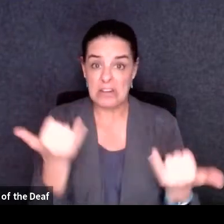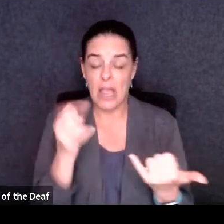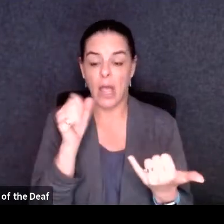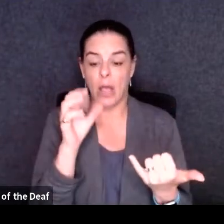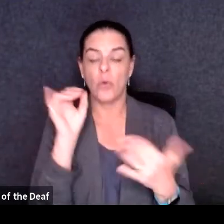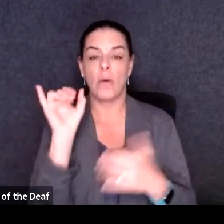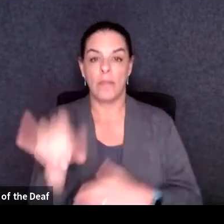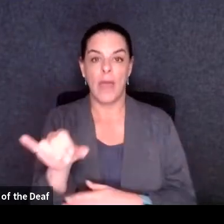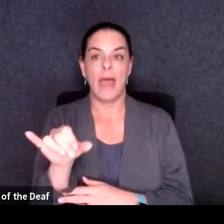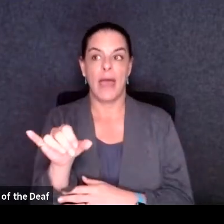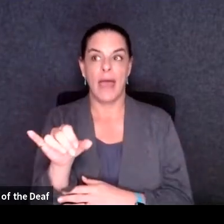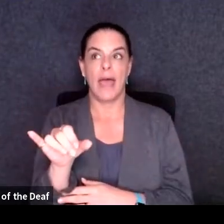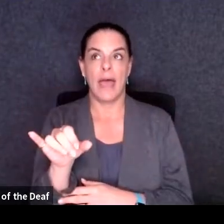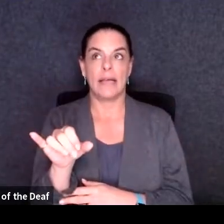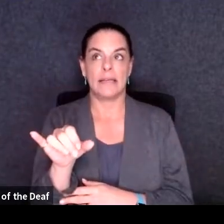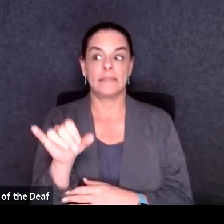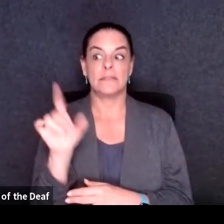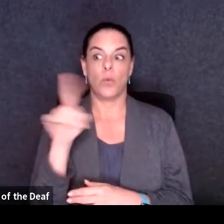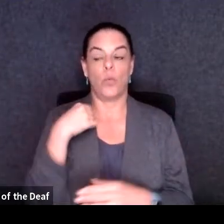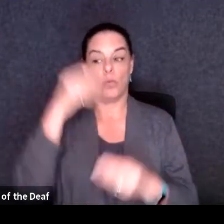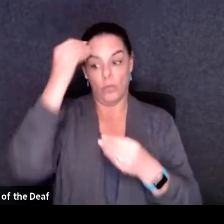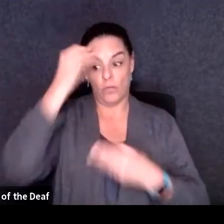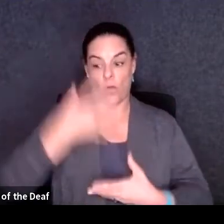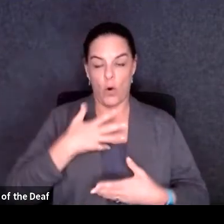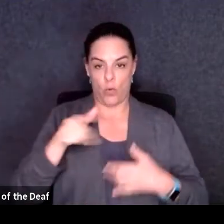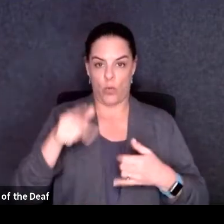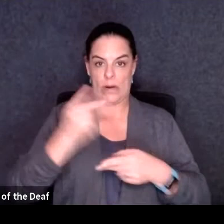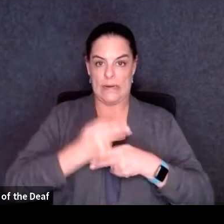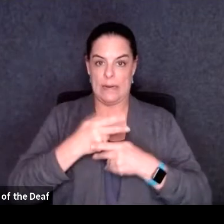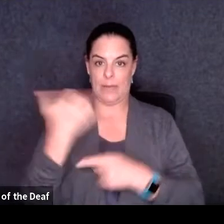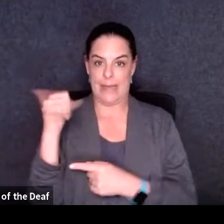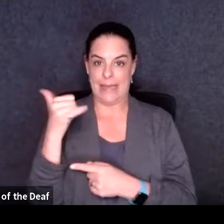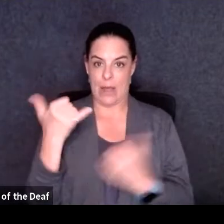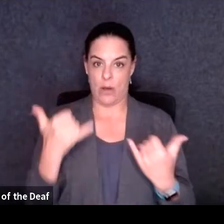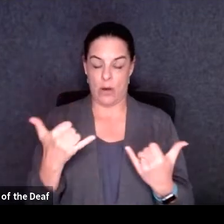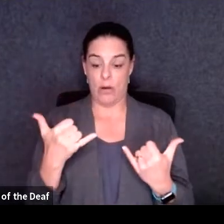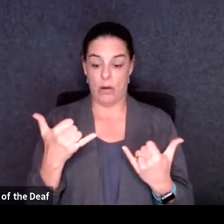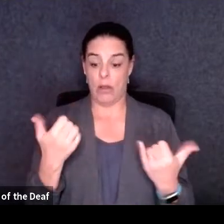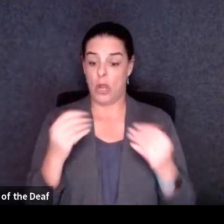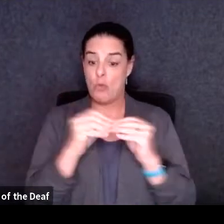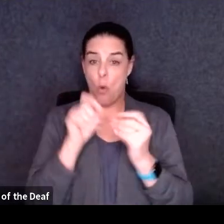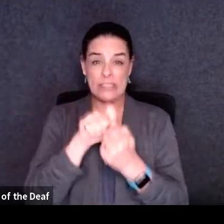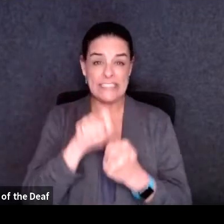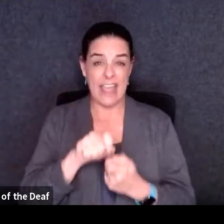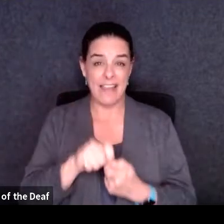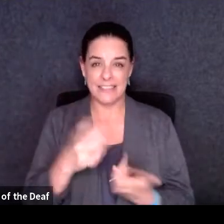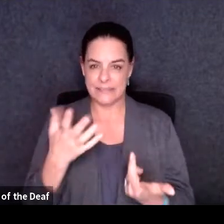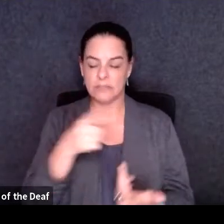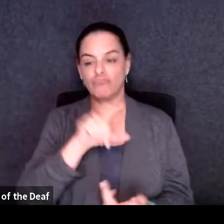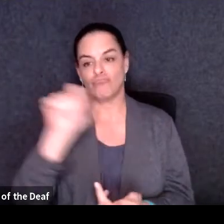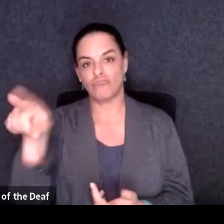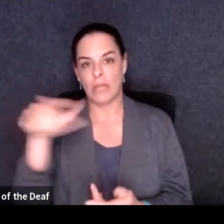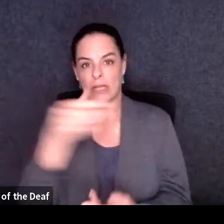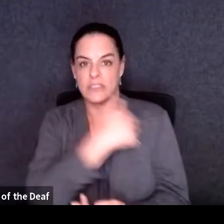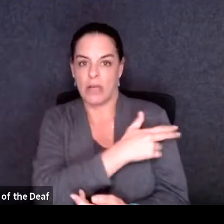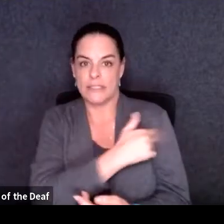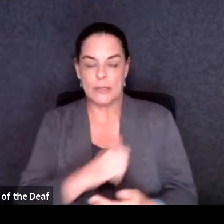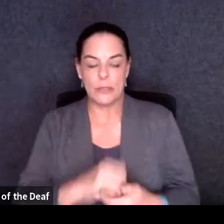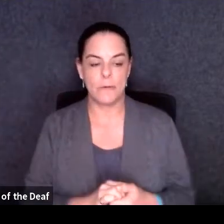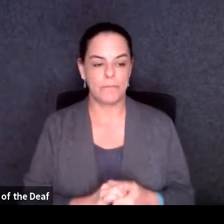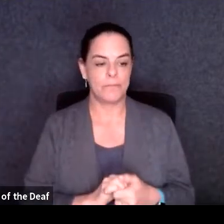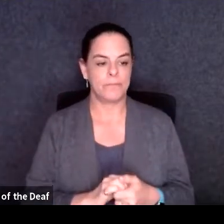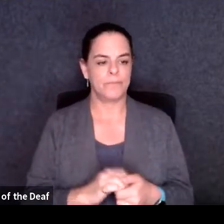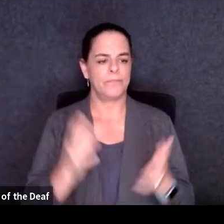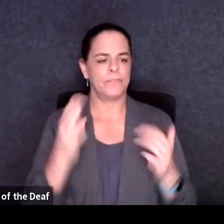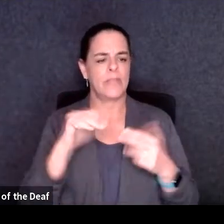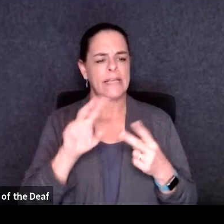that's where we were informed that they would be staying yellow at this point. Any more details, again, I would refer to the hospitals on that. And Jeff's